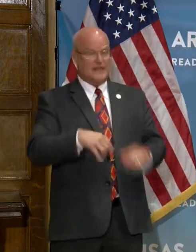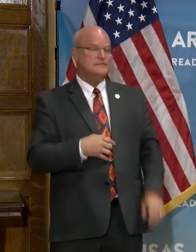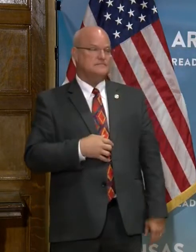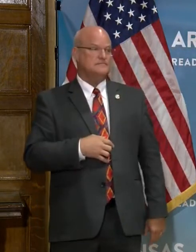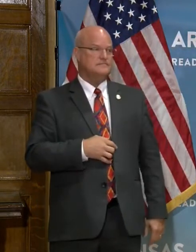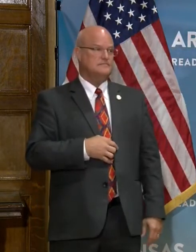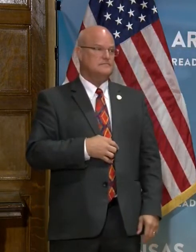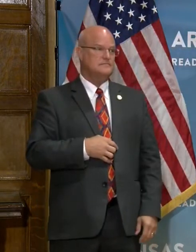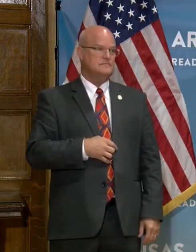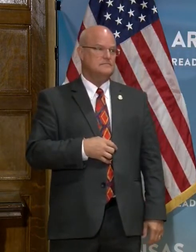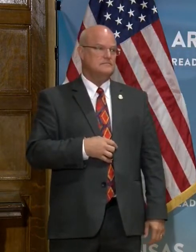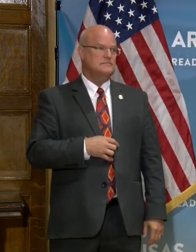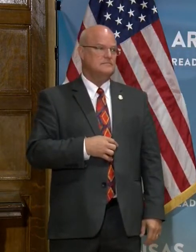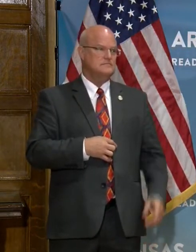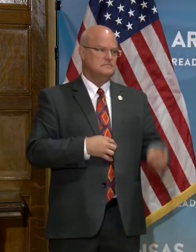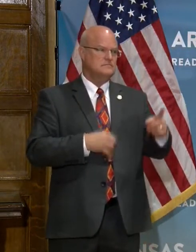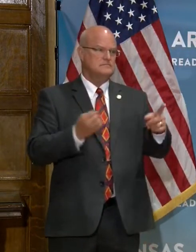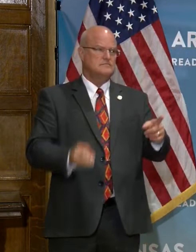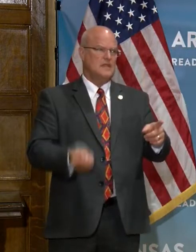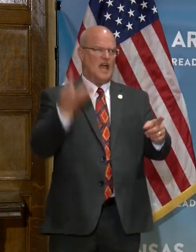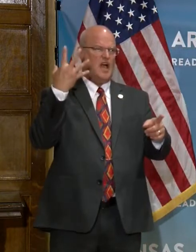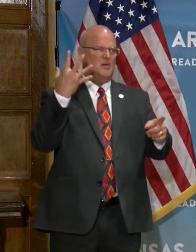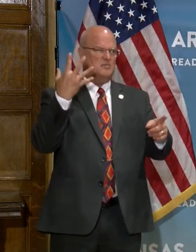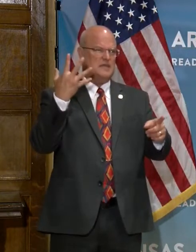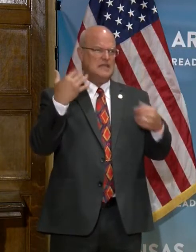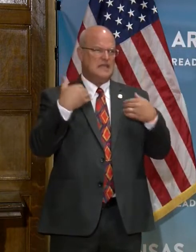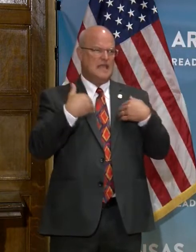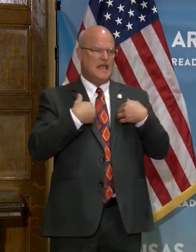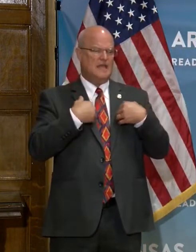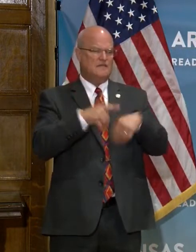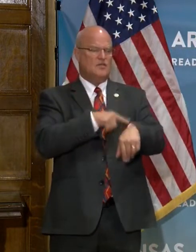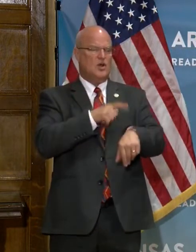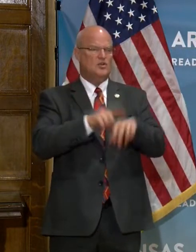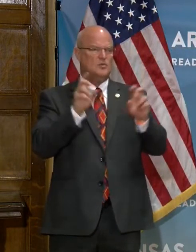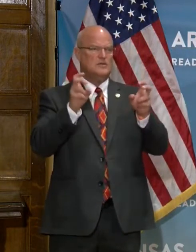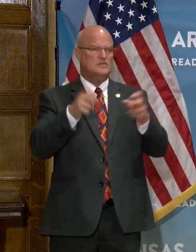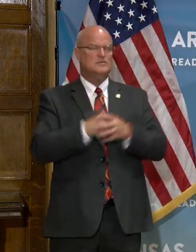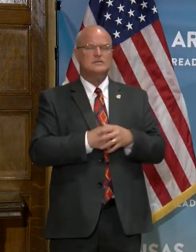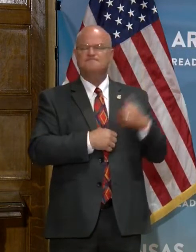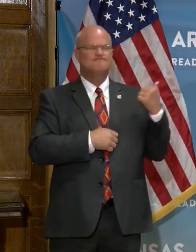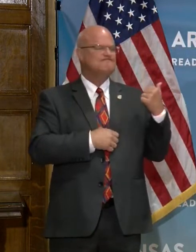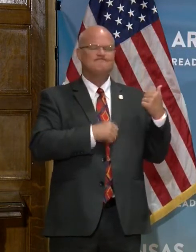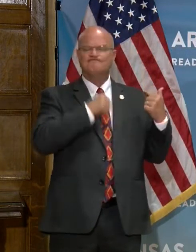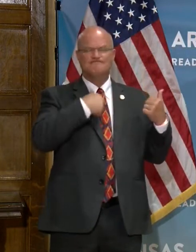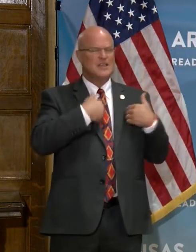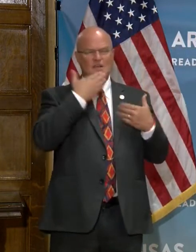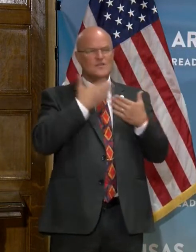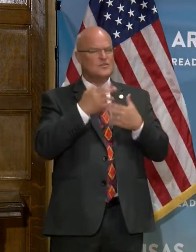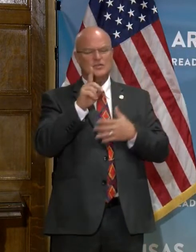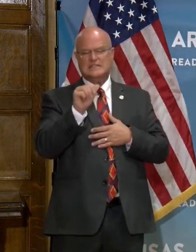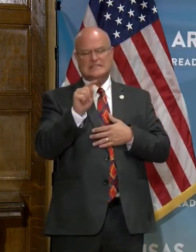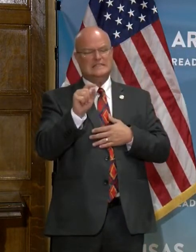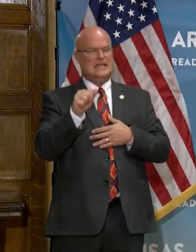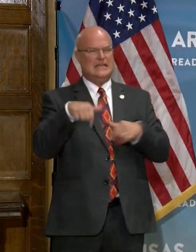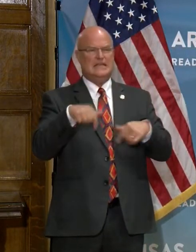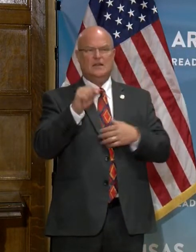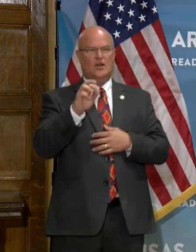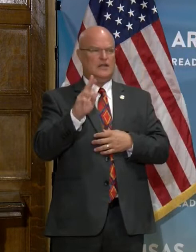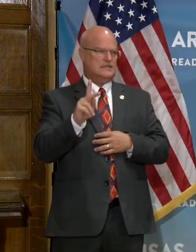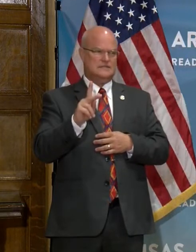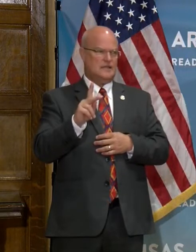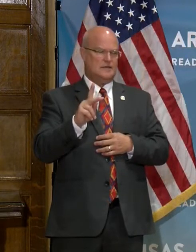Do you know how many walk away with long-term issues? We don't have good data on that in